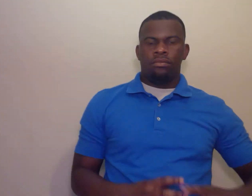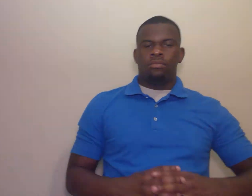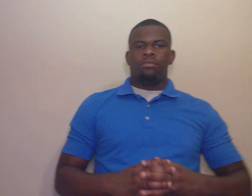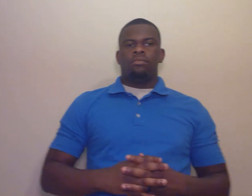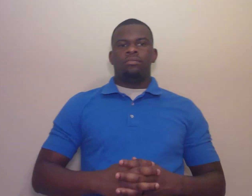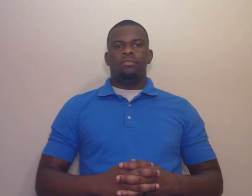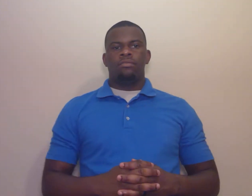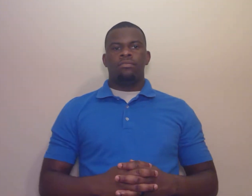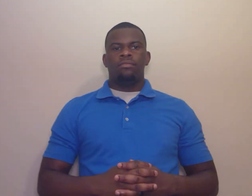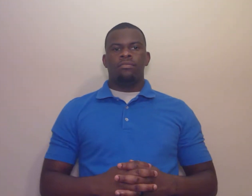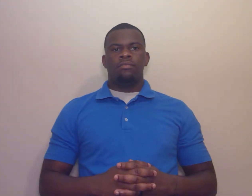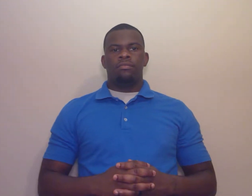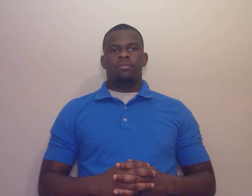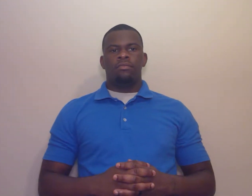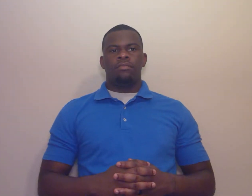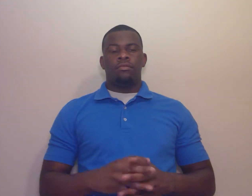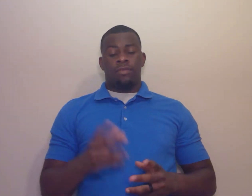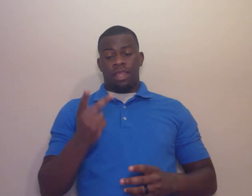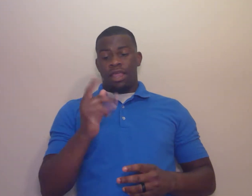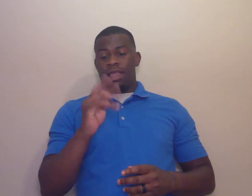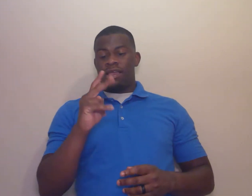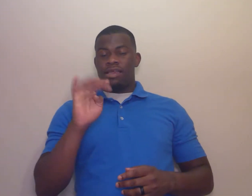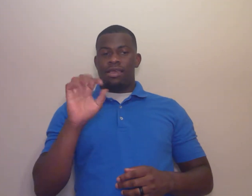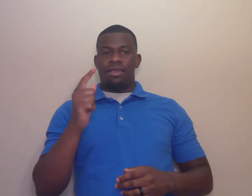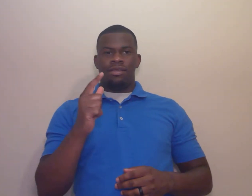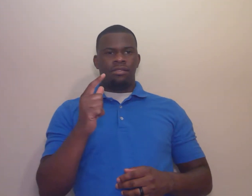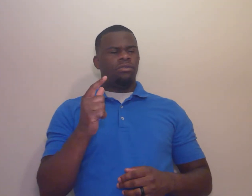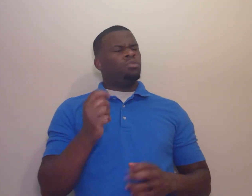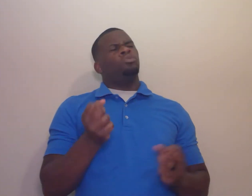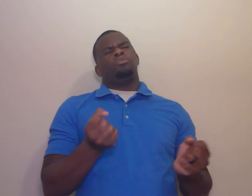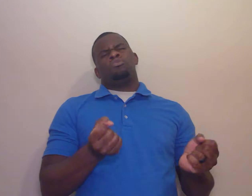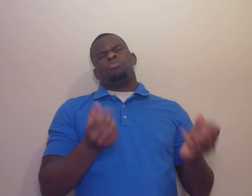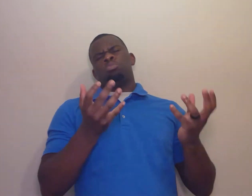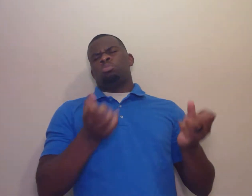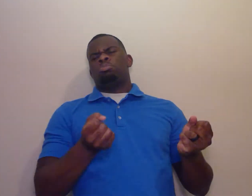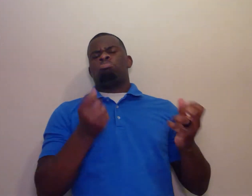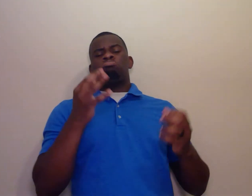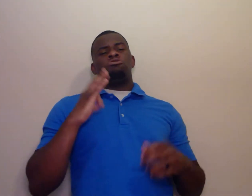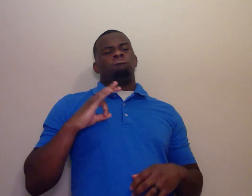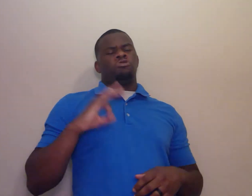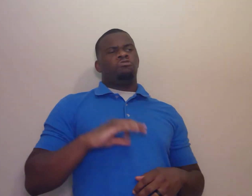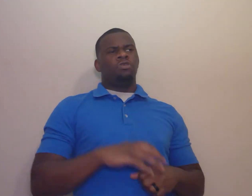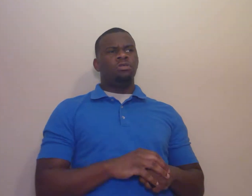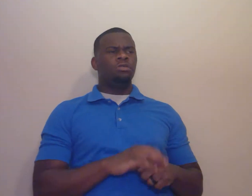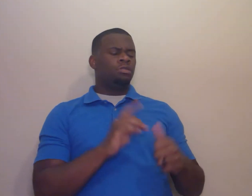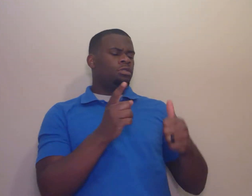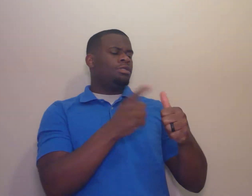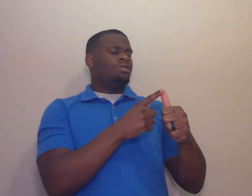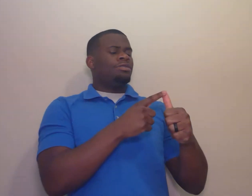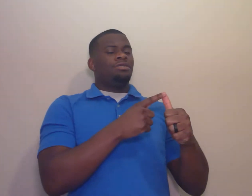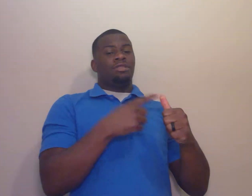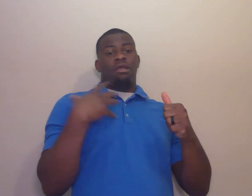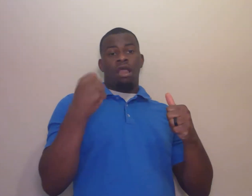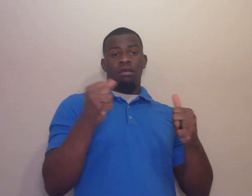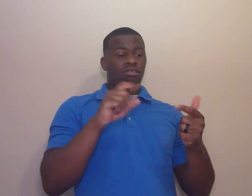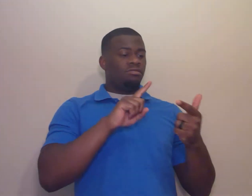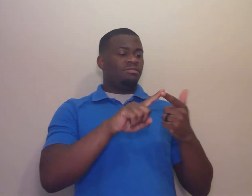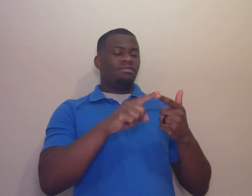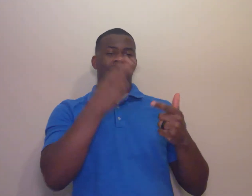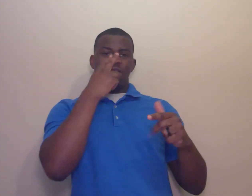Hiking has so many benefits. It's healthy and fun. Everyone's doing it on Instagram, and it's the perfect time to